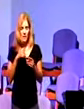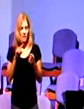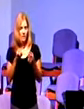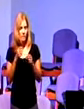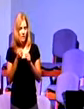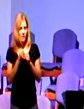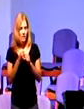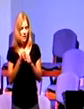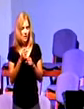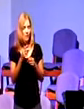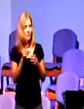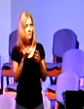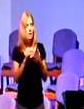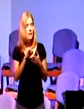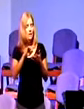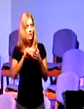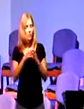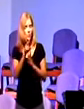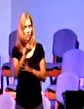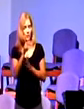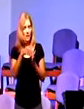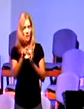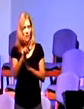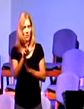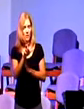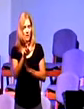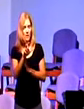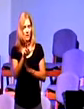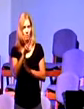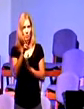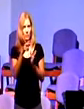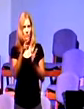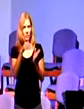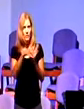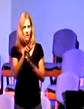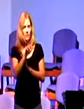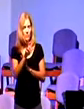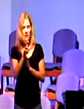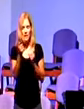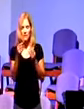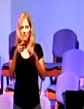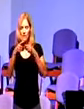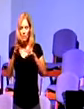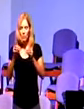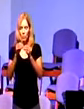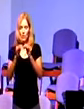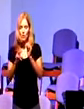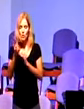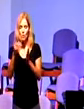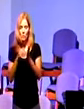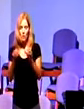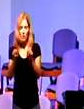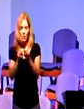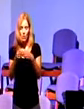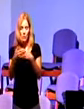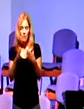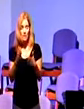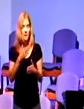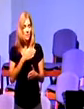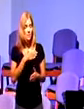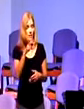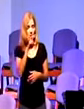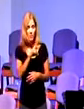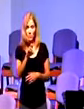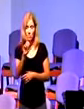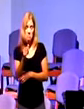Madagascar began in 2003, and since then they have delivered over 2 million shoeboxes to that area. And my trip was